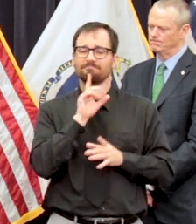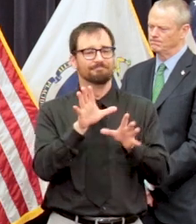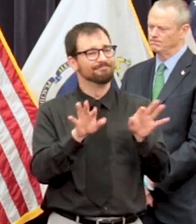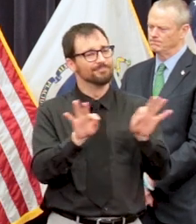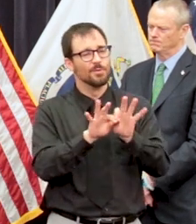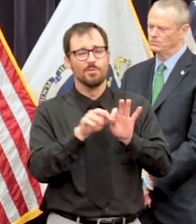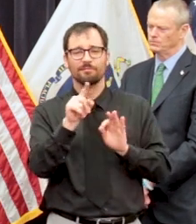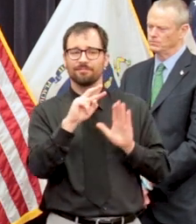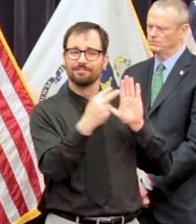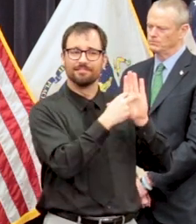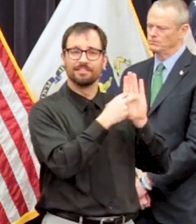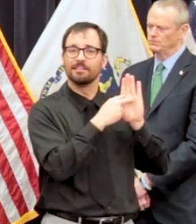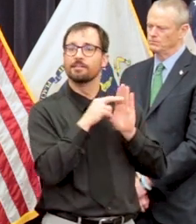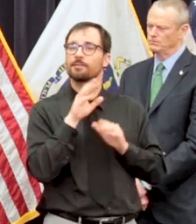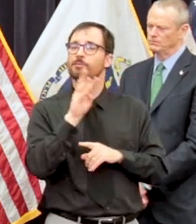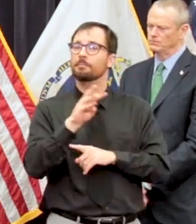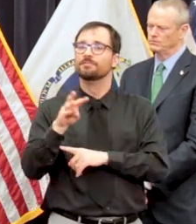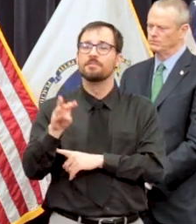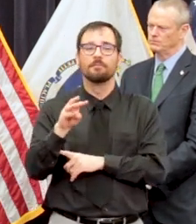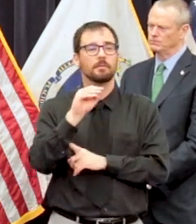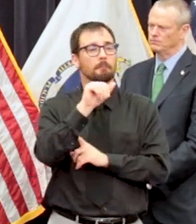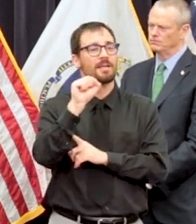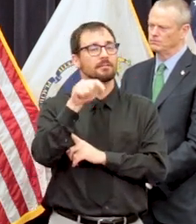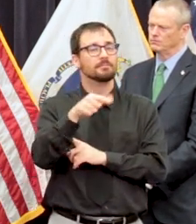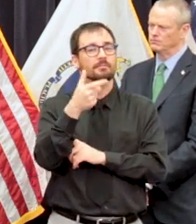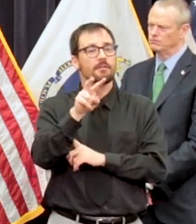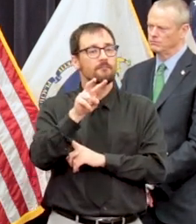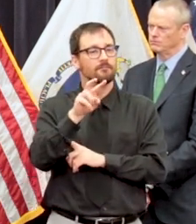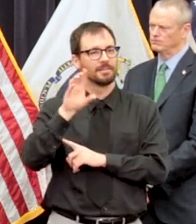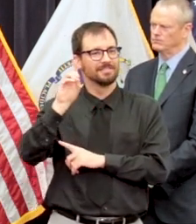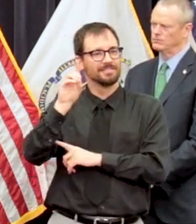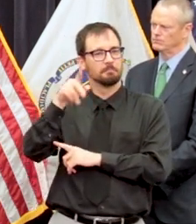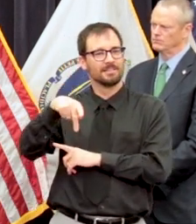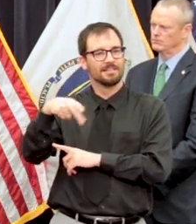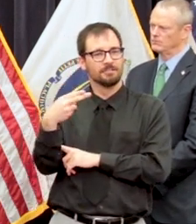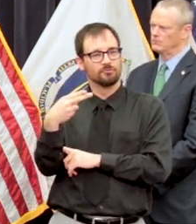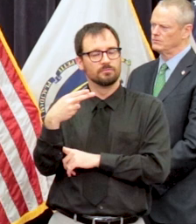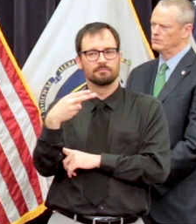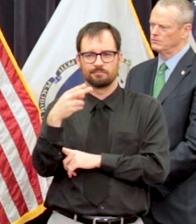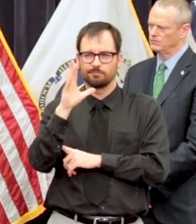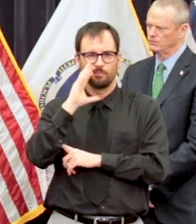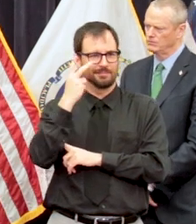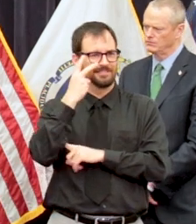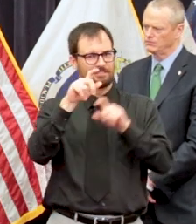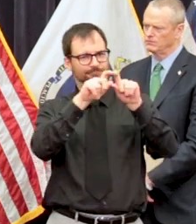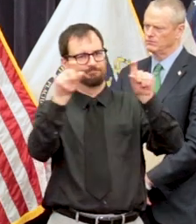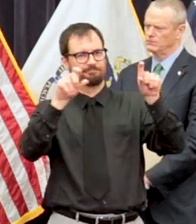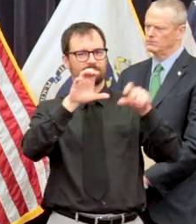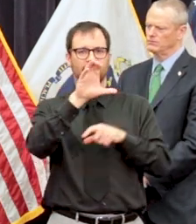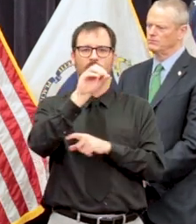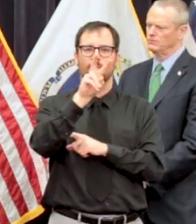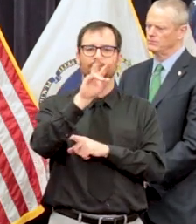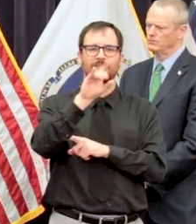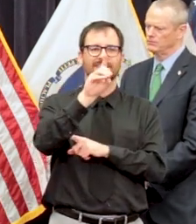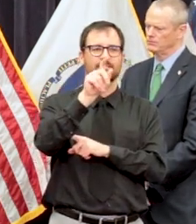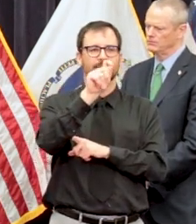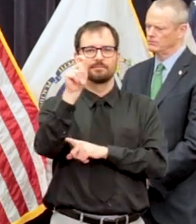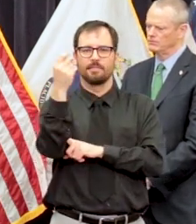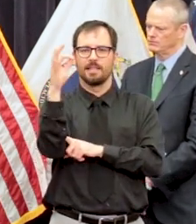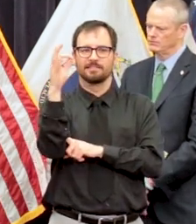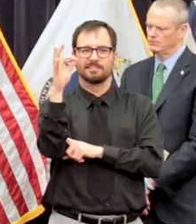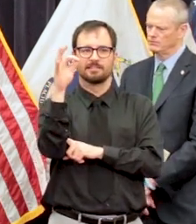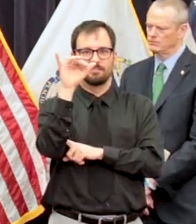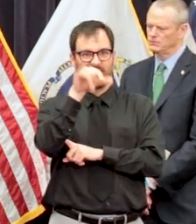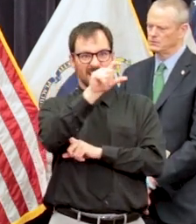specific guidances for all of our long-term care facilities. I'm talking about nursing homes, rest homes, and